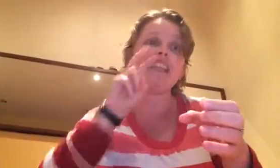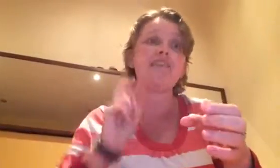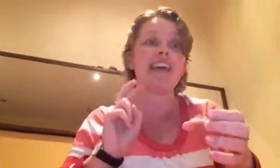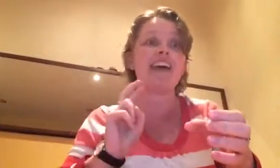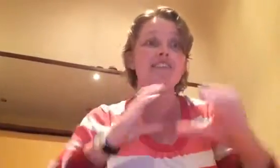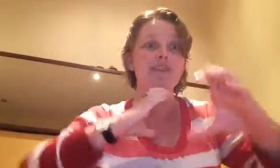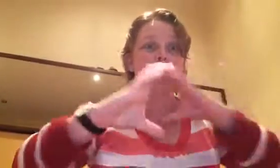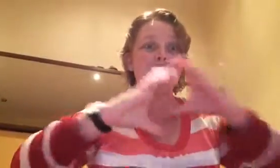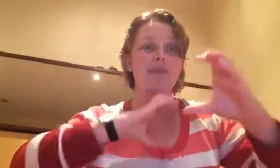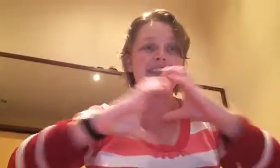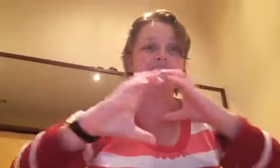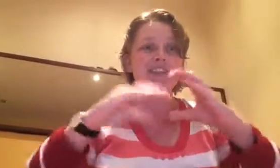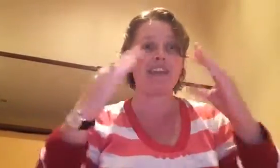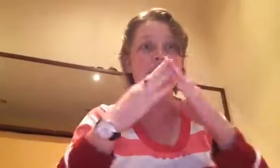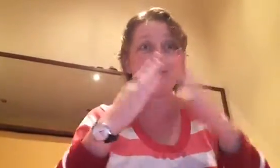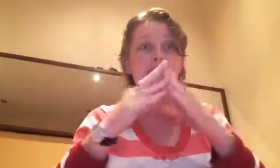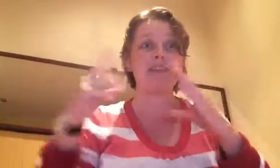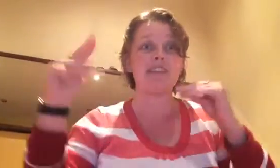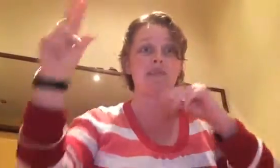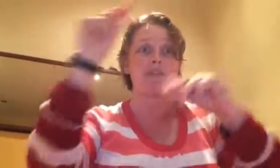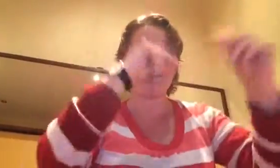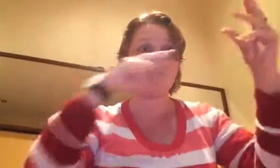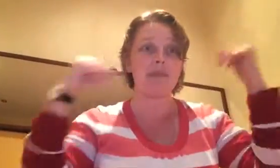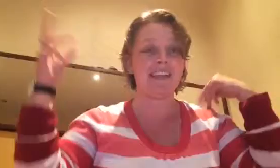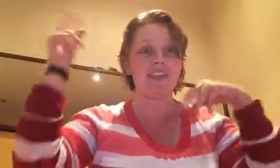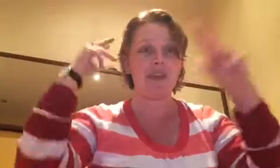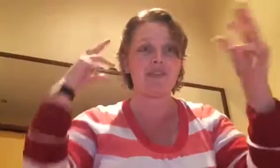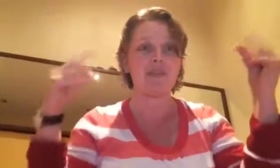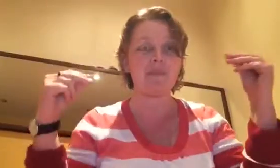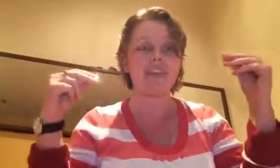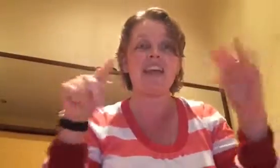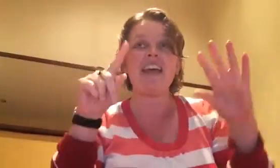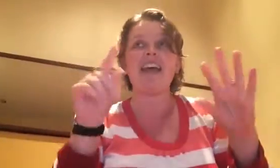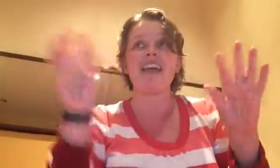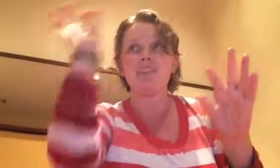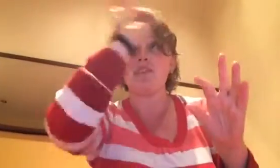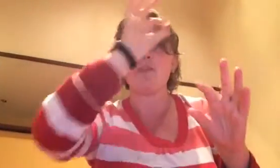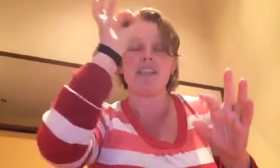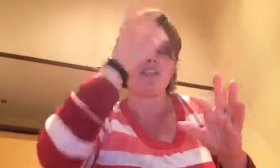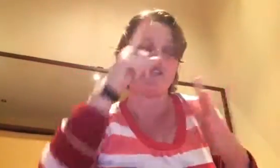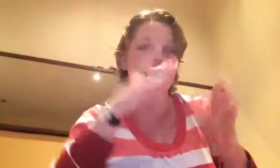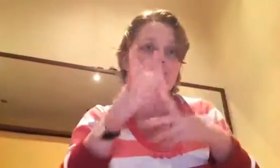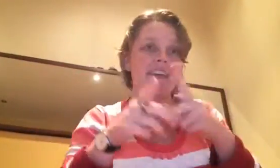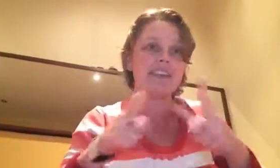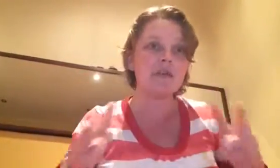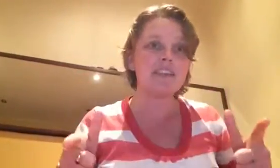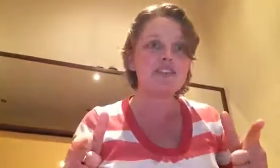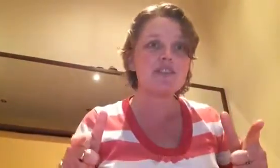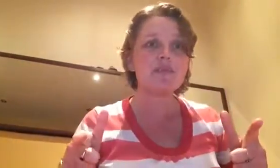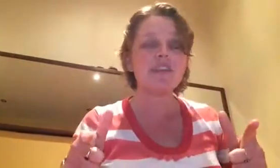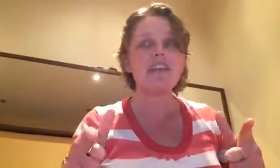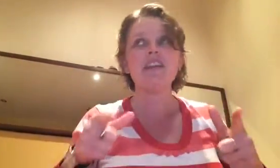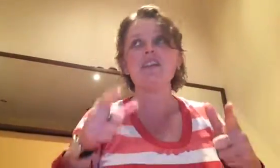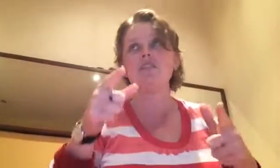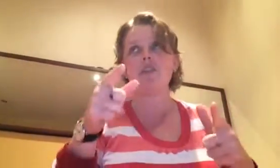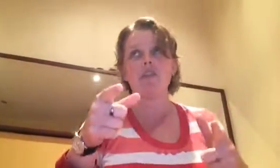left out of the communication at home because everyone's sort of speaking around them and nobody knows sign language.